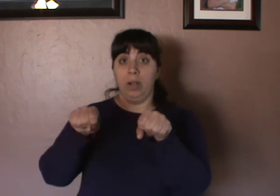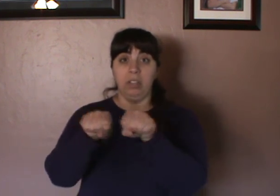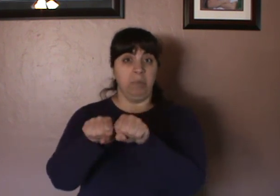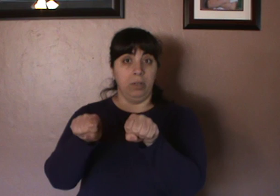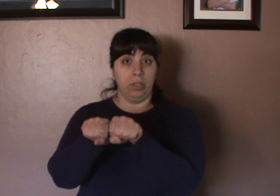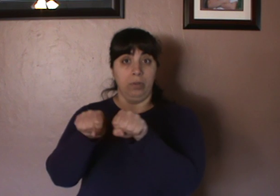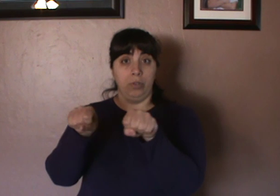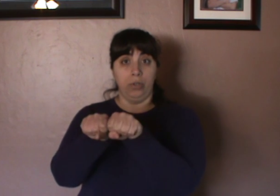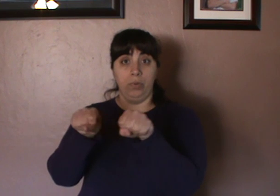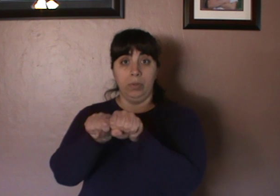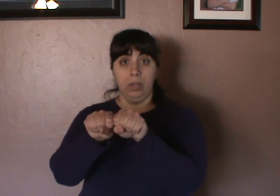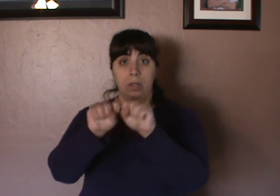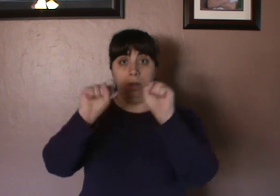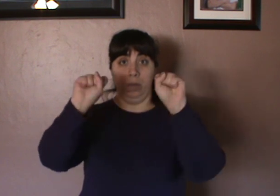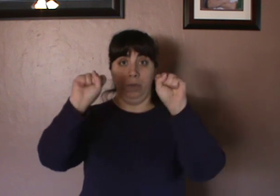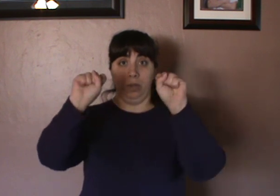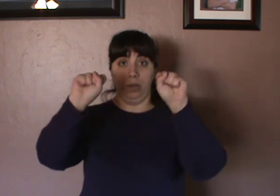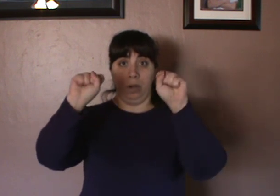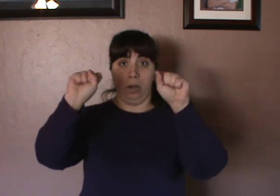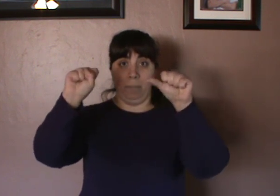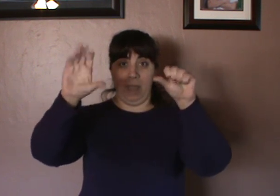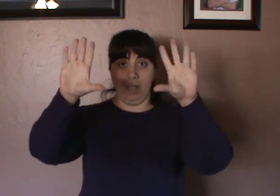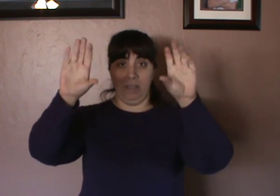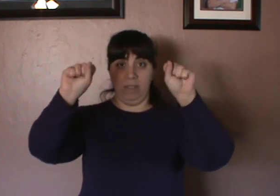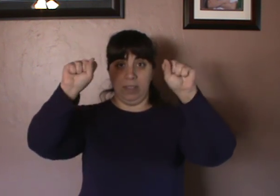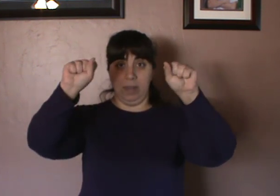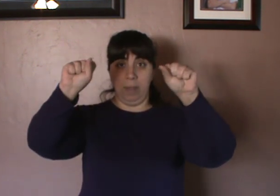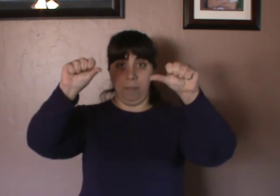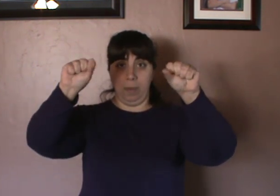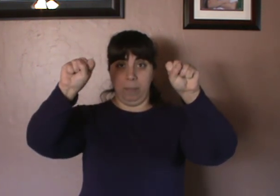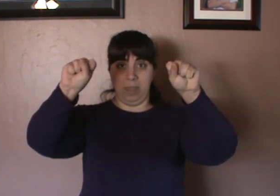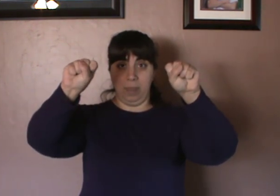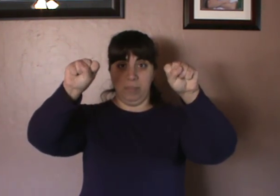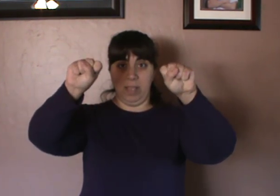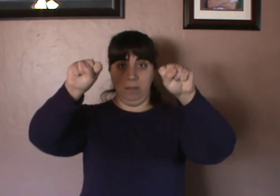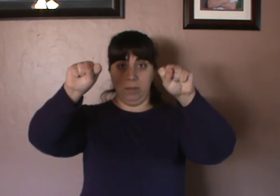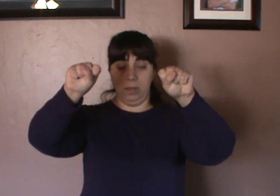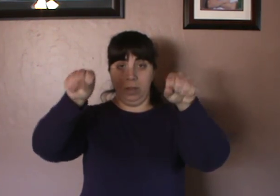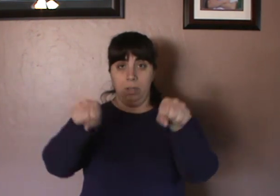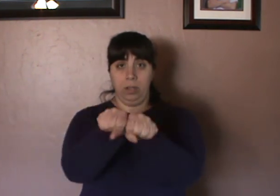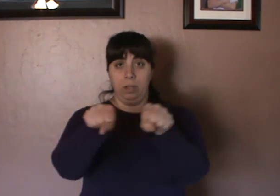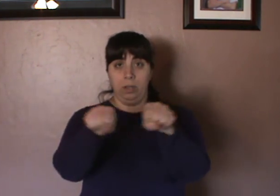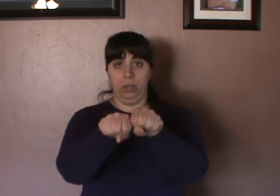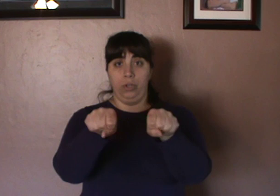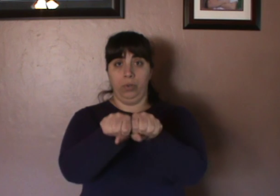So we'll just do shoes, which are my hands fisted up, my thumbs out. Shoes